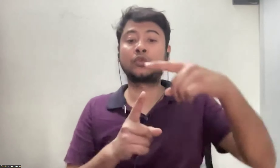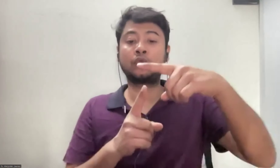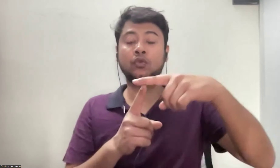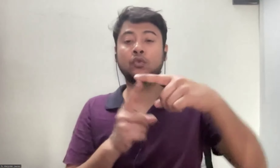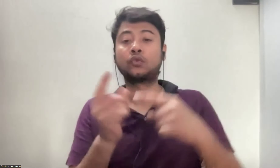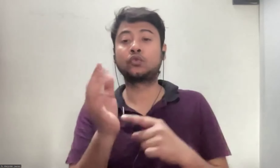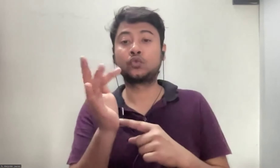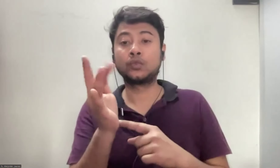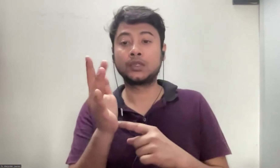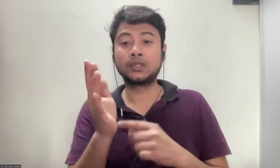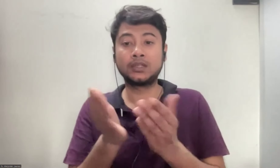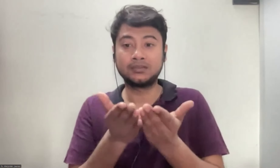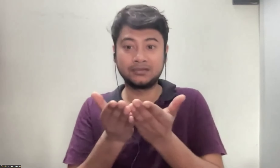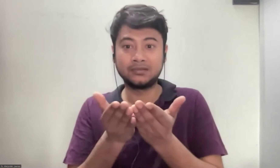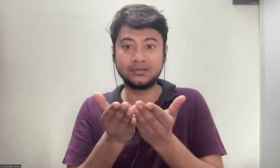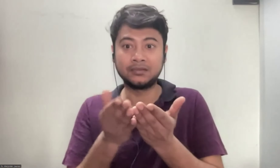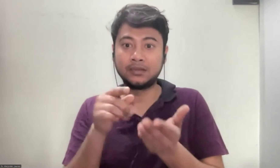So that way,